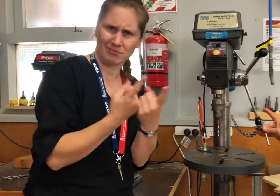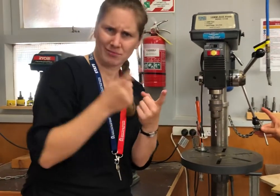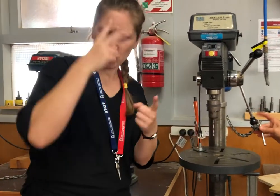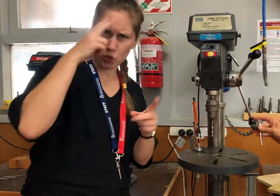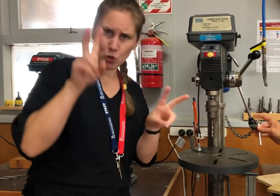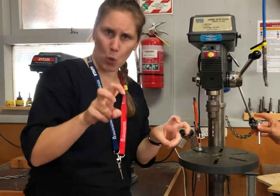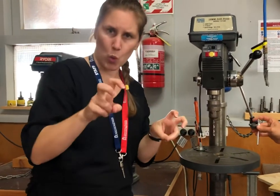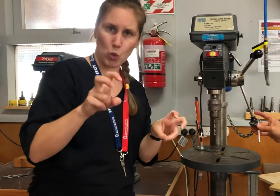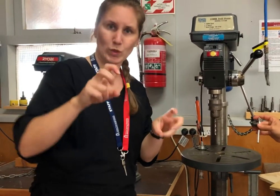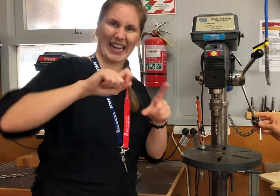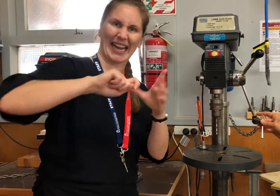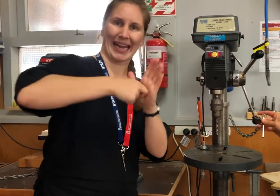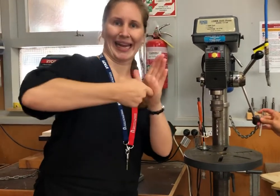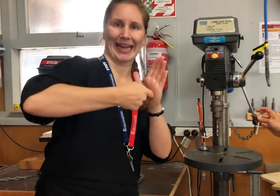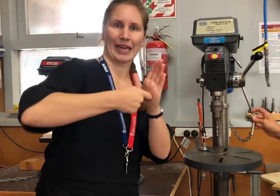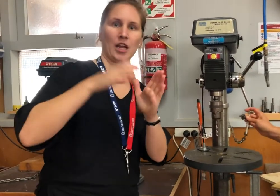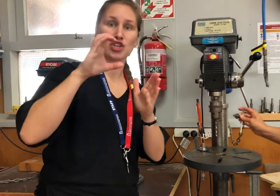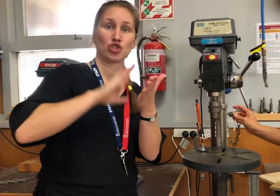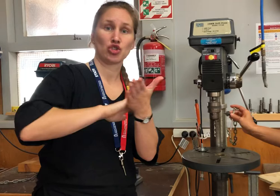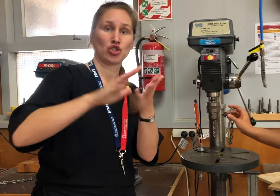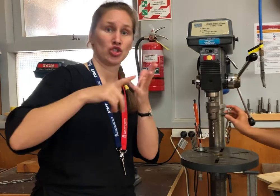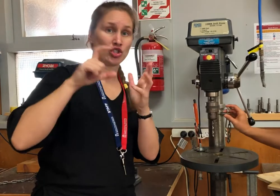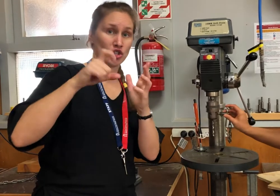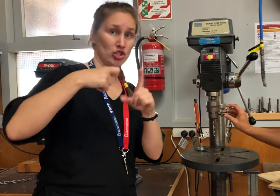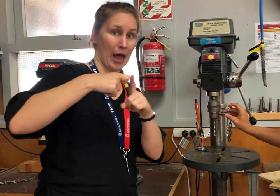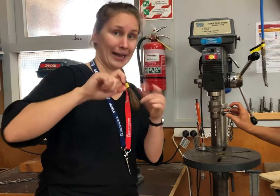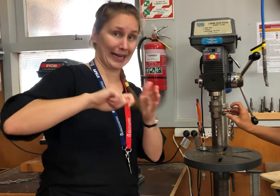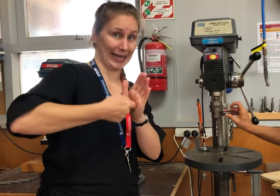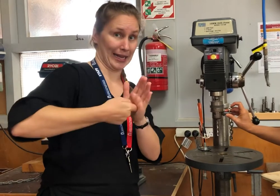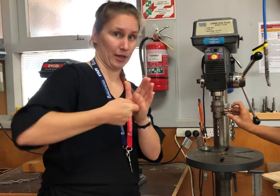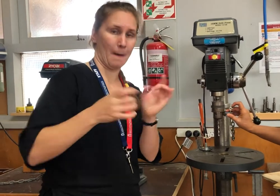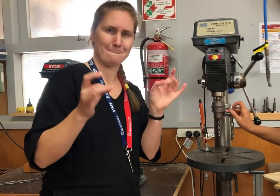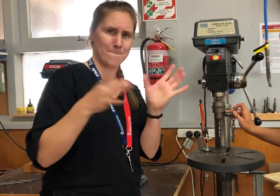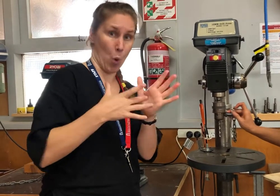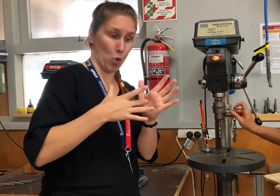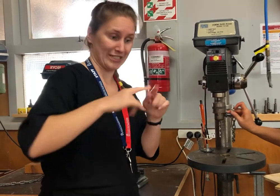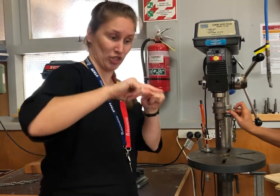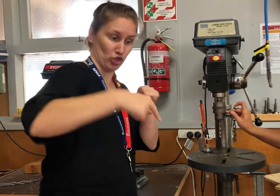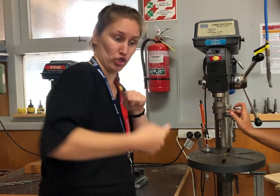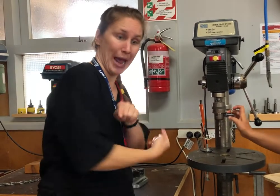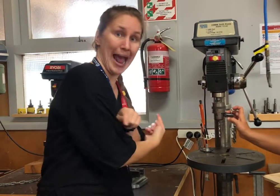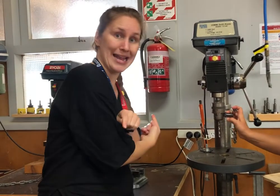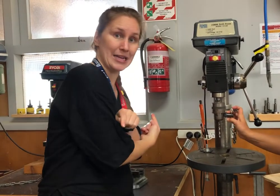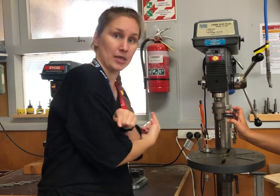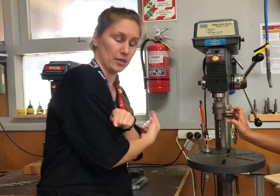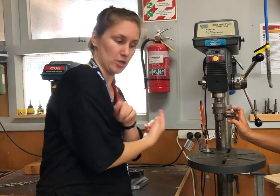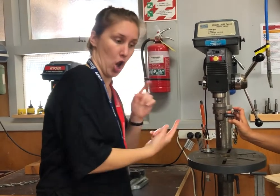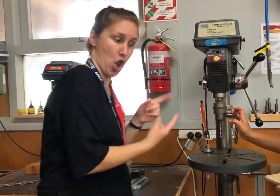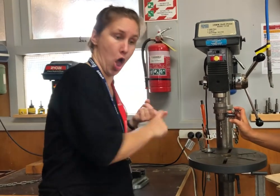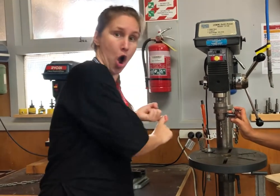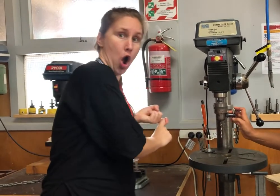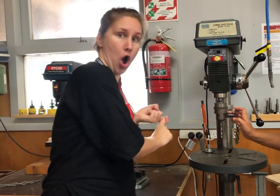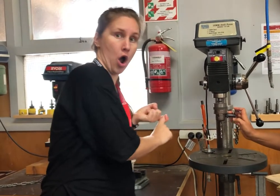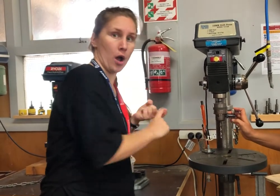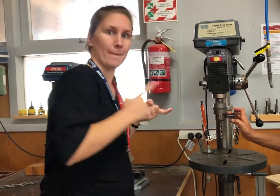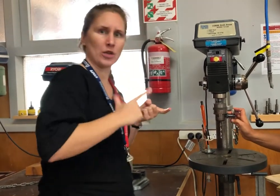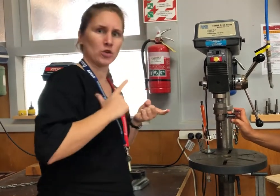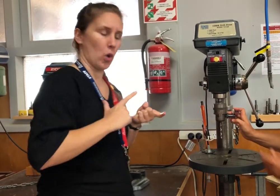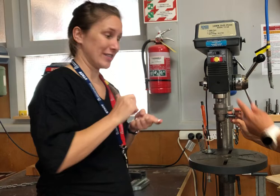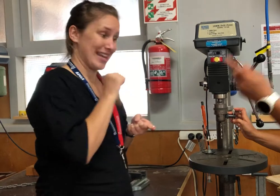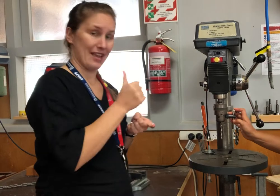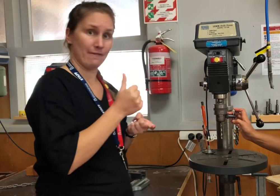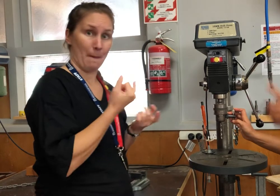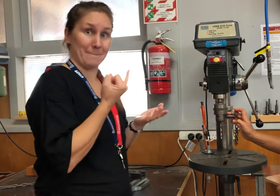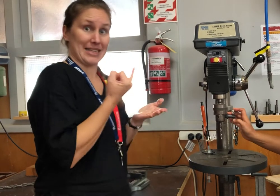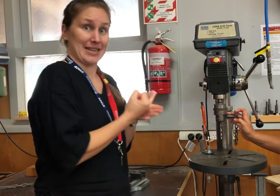chuck keys are chained on. It's important that we do that so that if you accidentally leave it in the machine, it's not going to